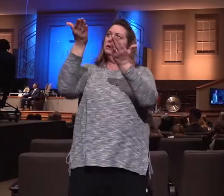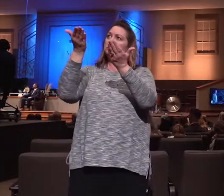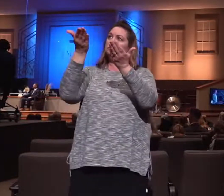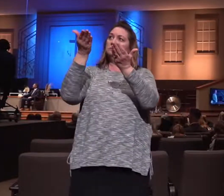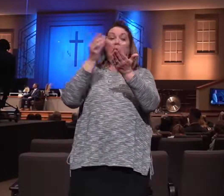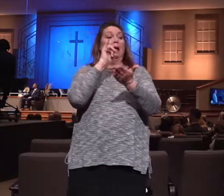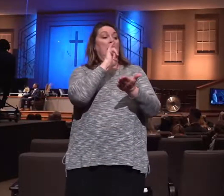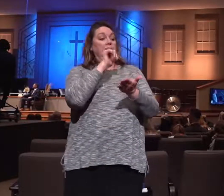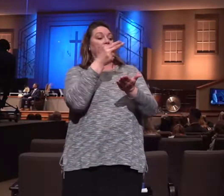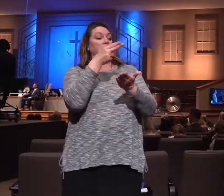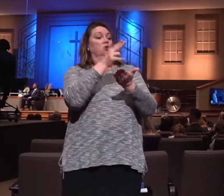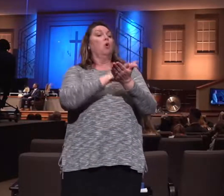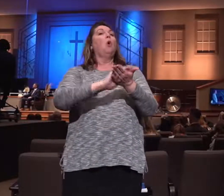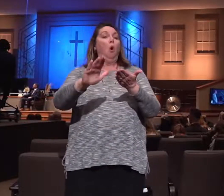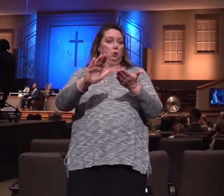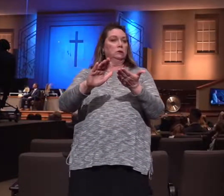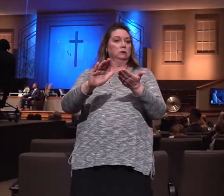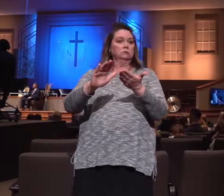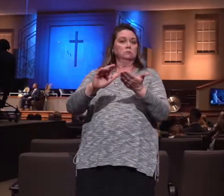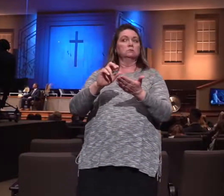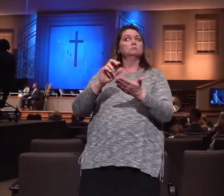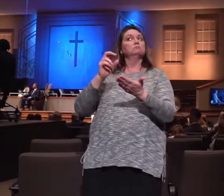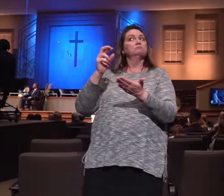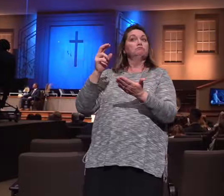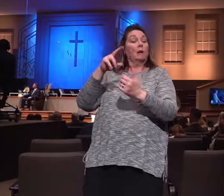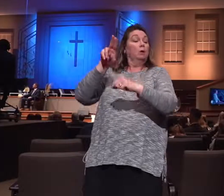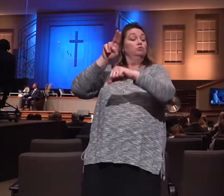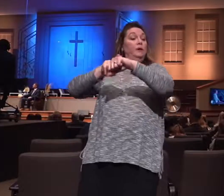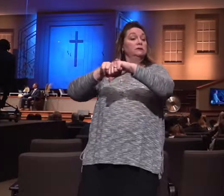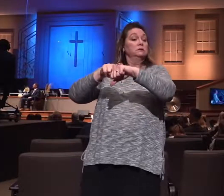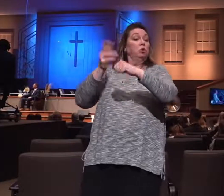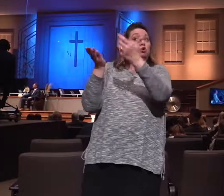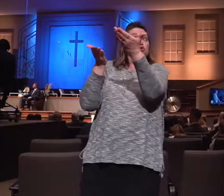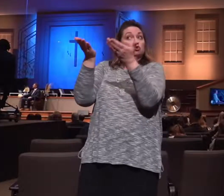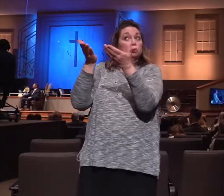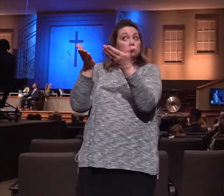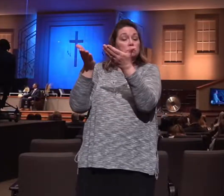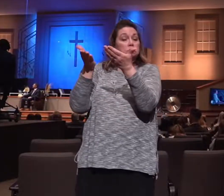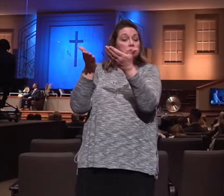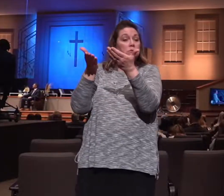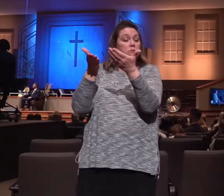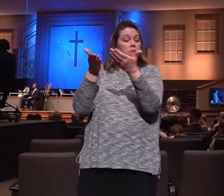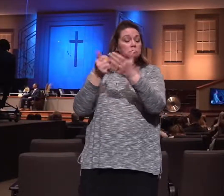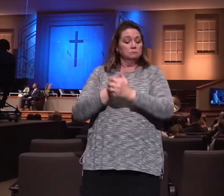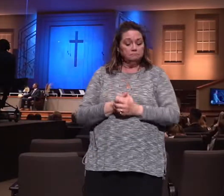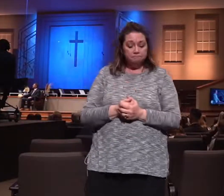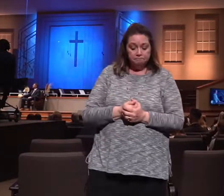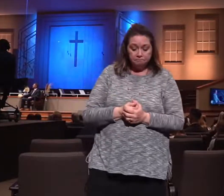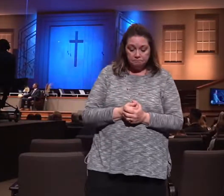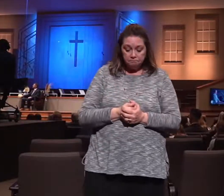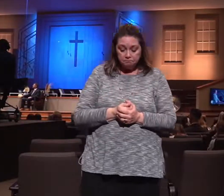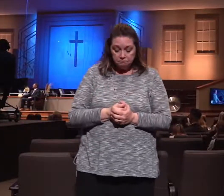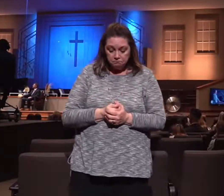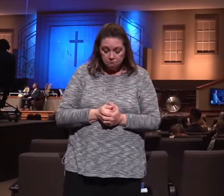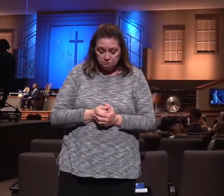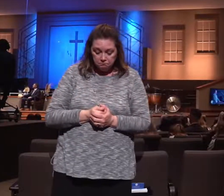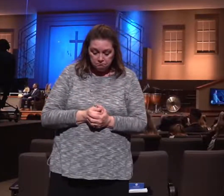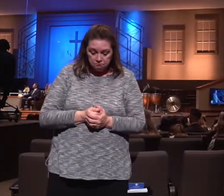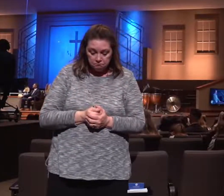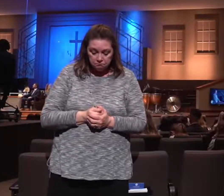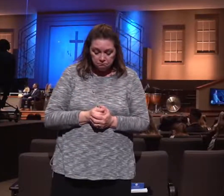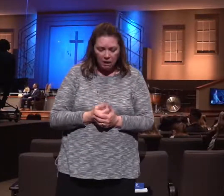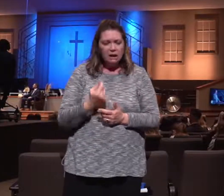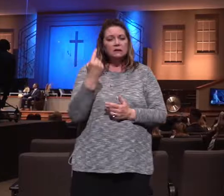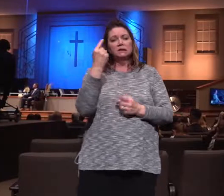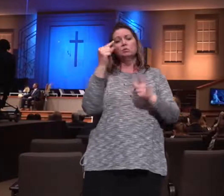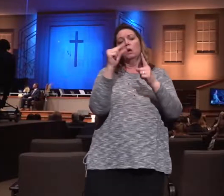God, which is your reasonable service. The word therefore is incredibly important to understanding that verse.